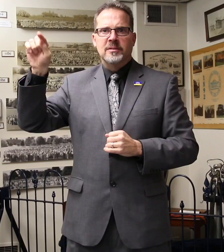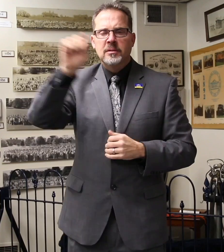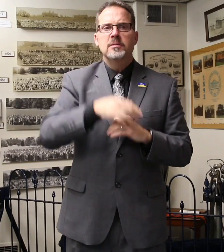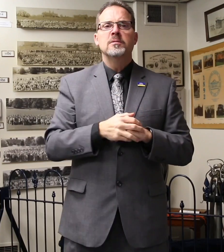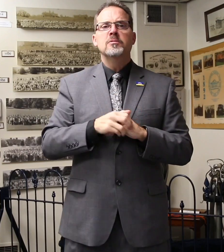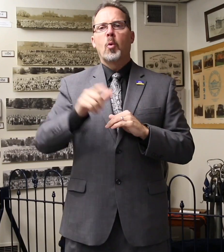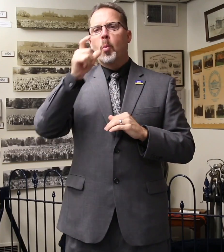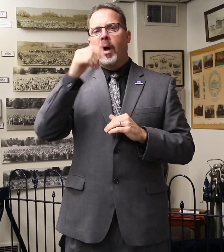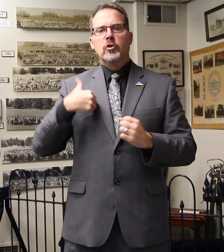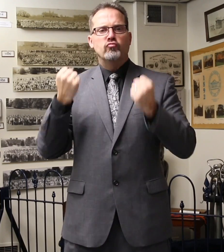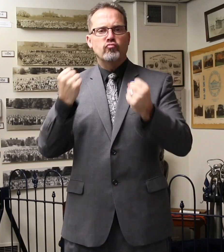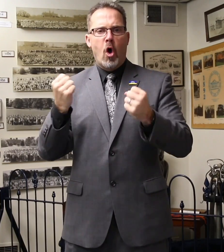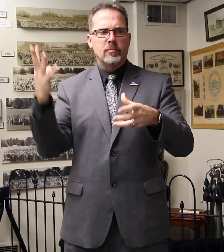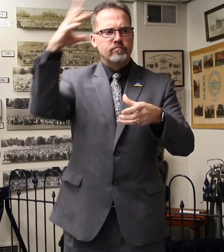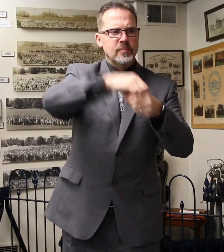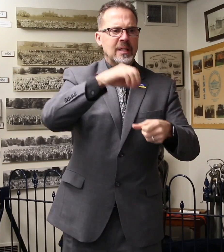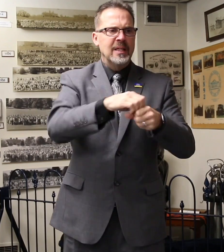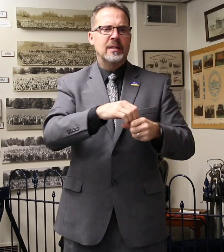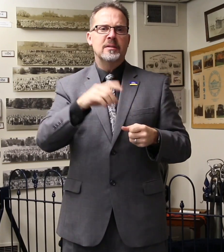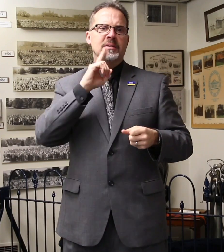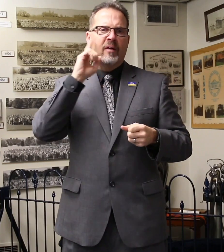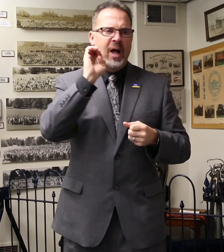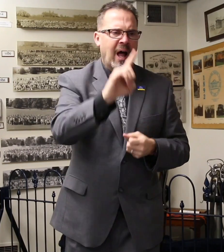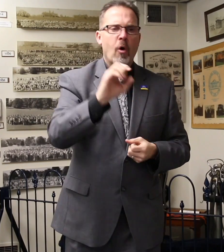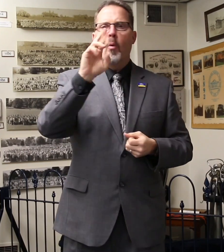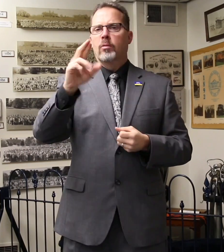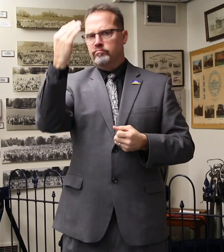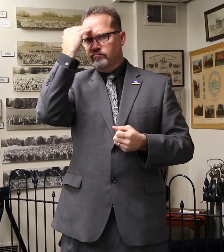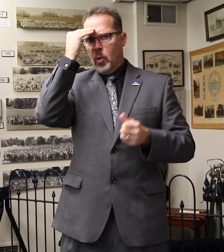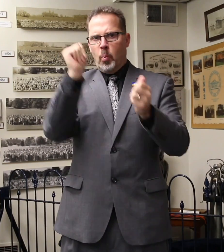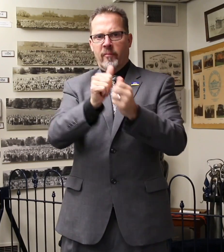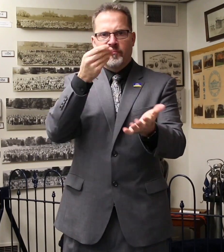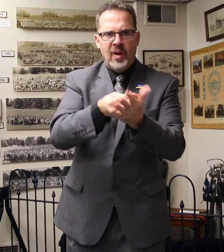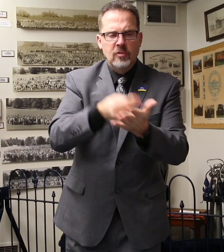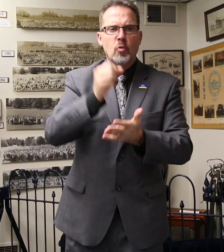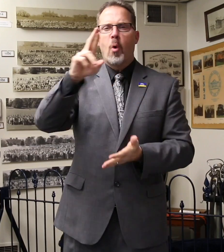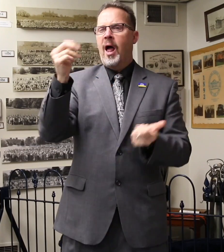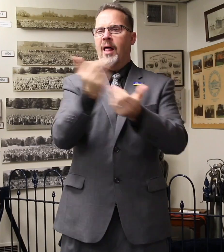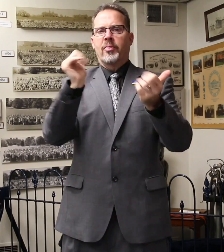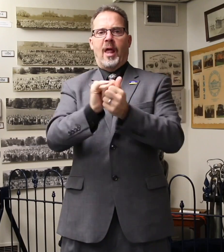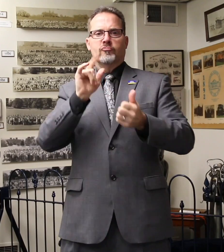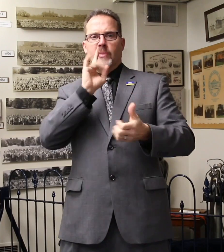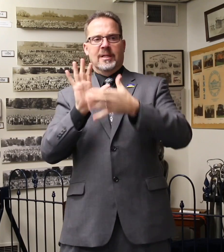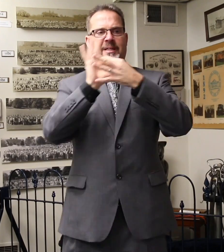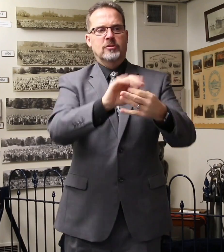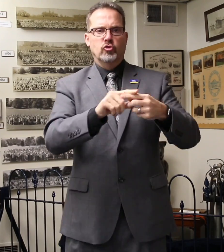with various candidates. And if those individuals have a strong background in education, in the deaf community, with finances, or any